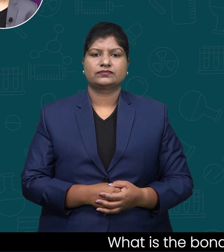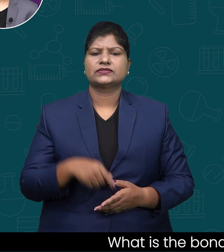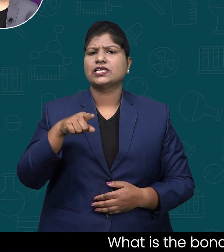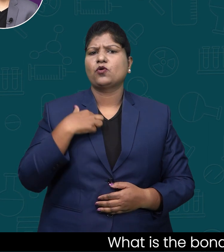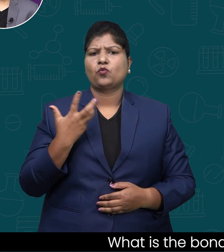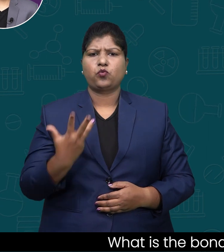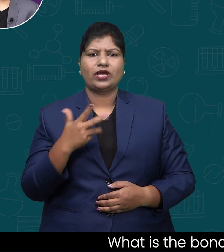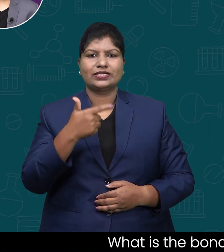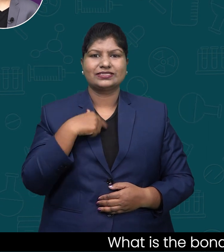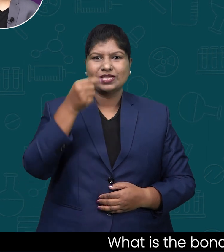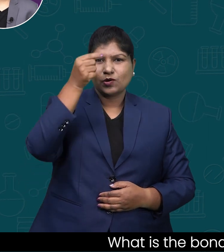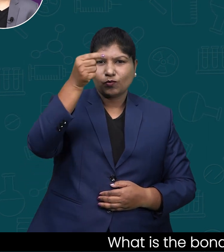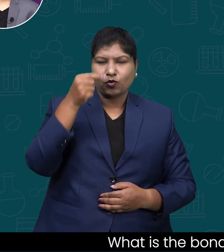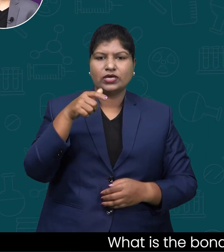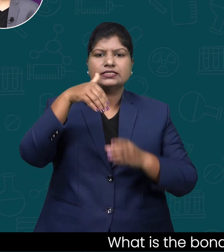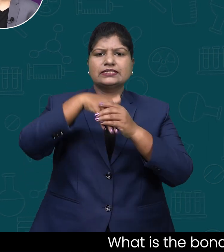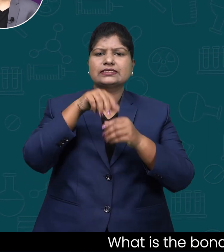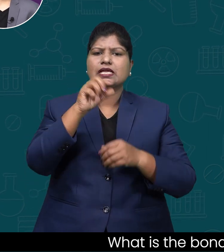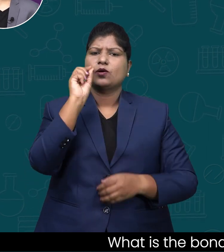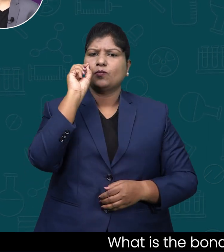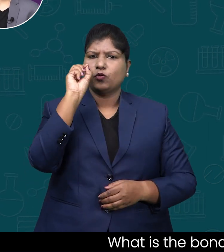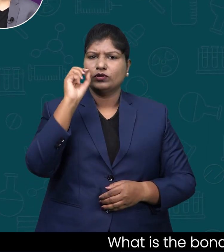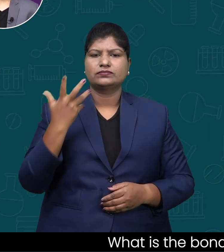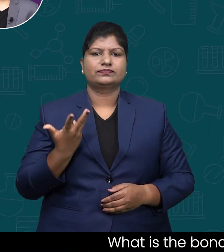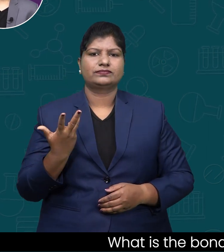What is the bond angle in a molecule?